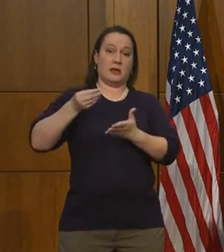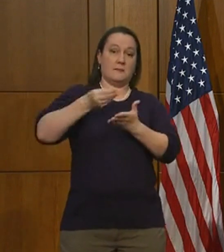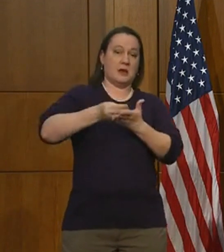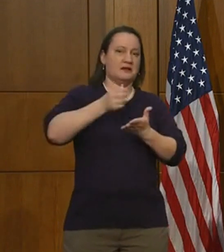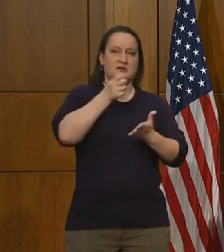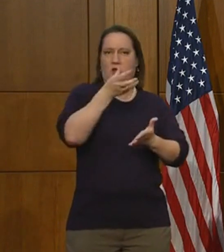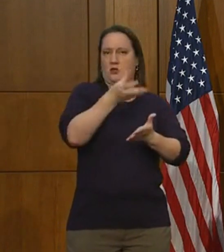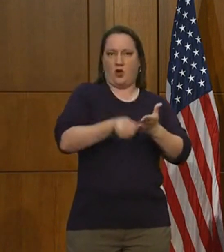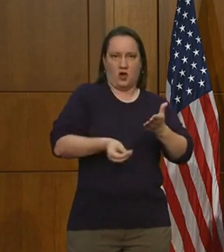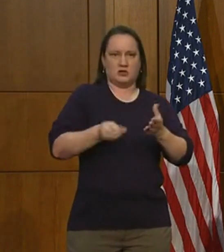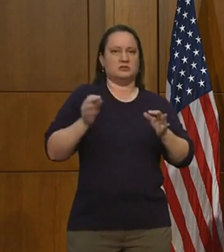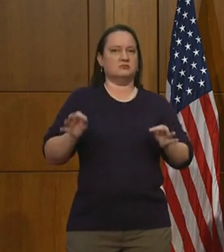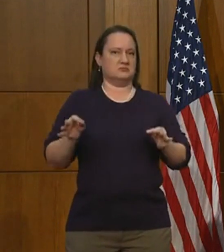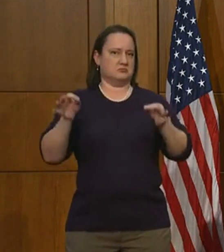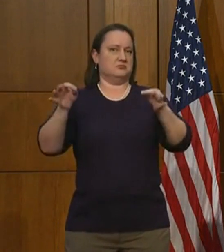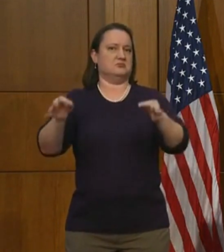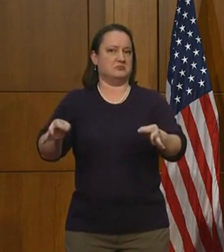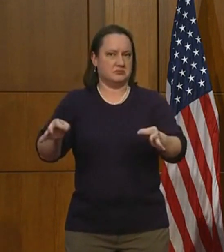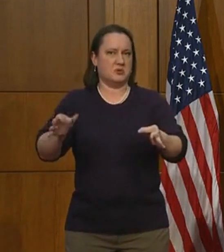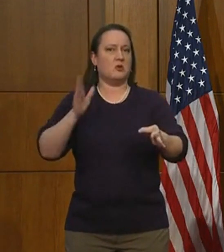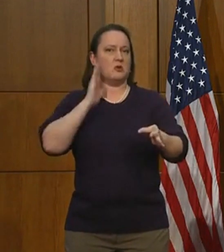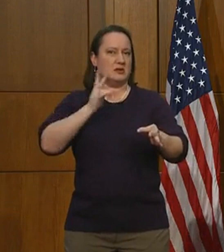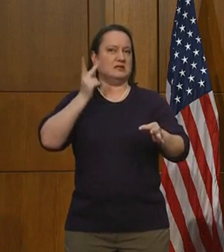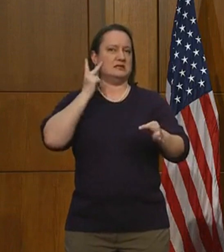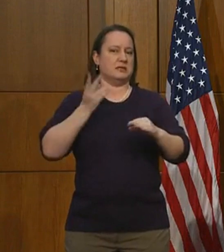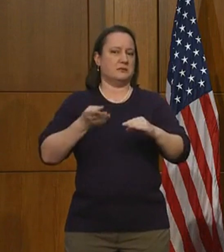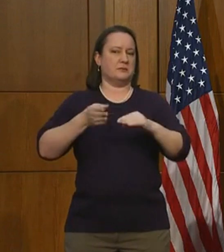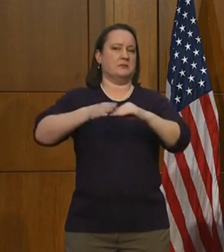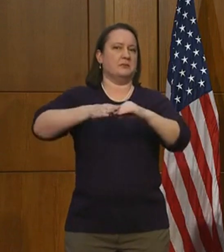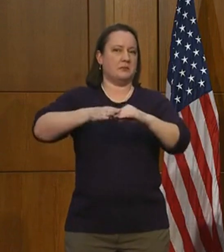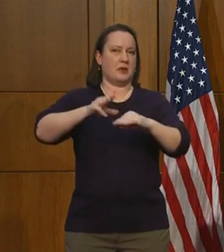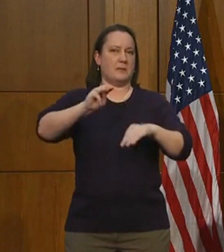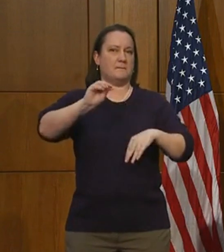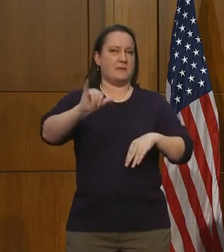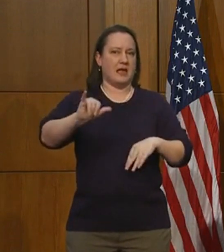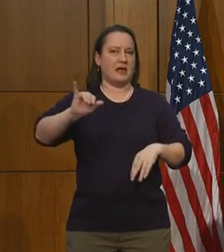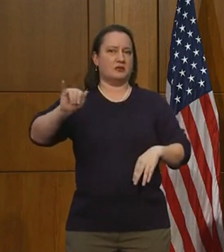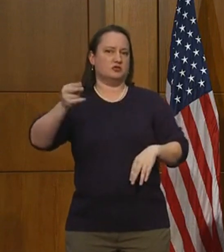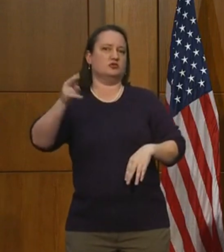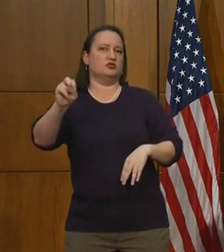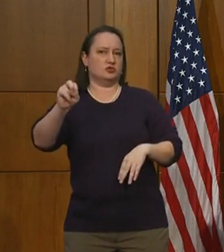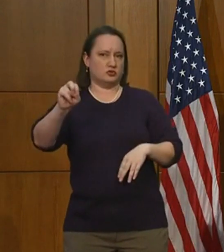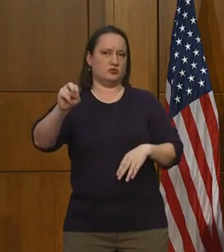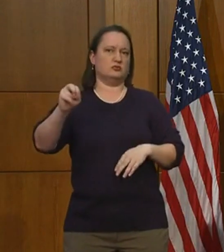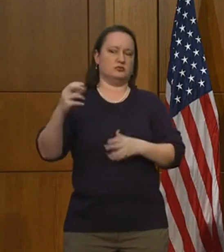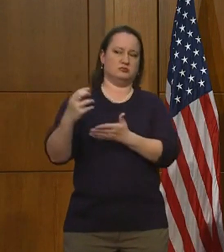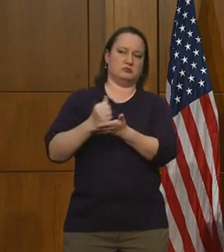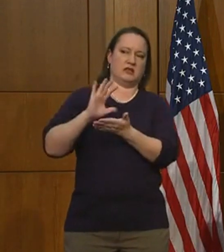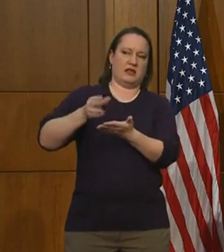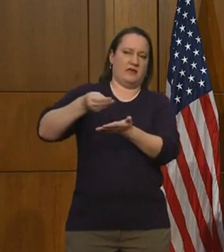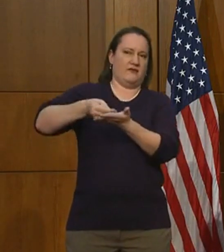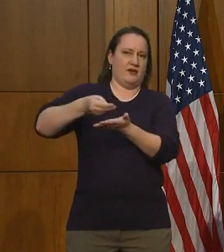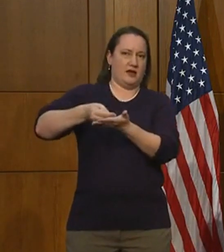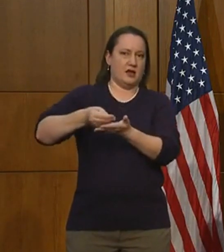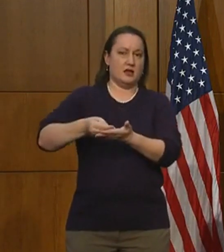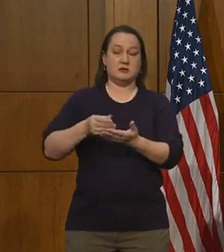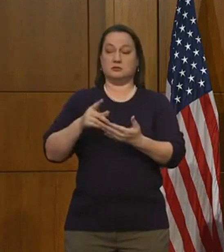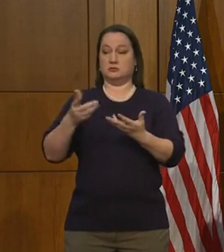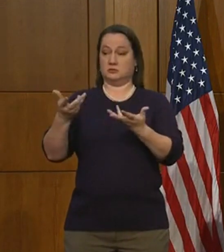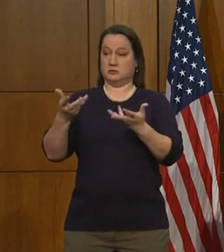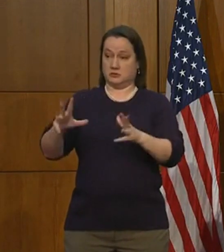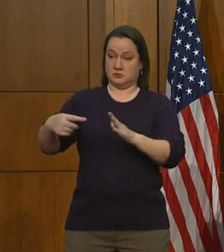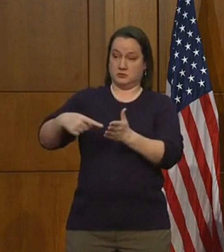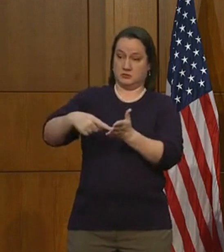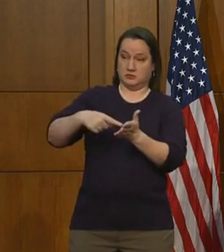going forward, picking up in the month of May and in the month of June. Now, that's when we'll know exactly where we